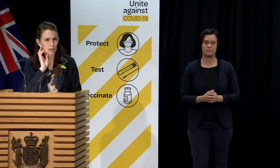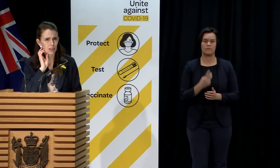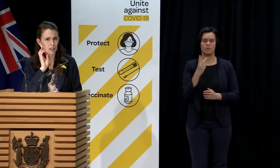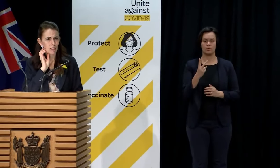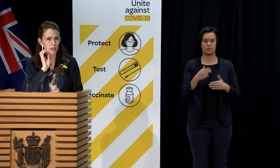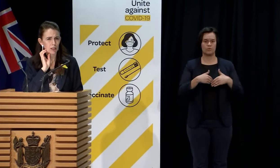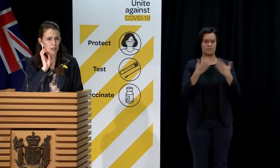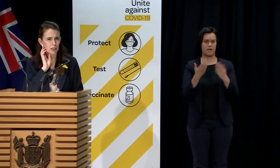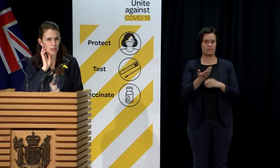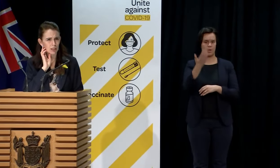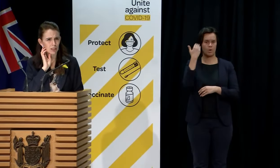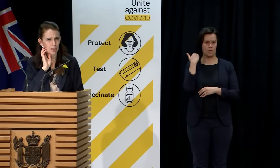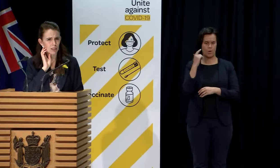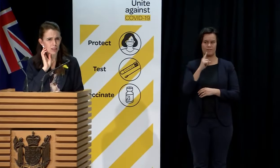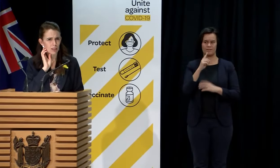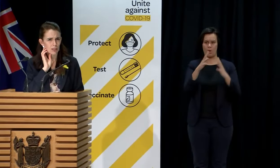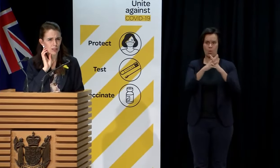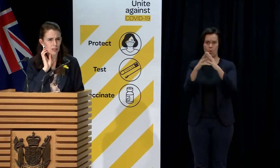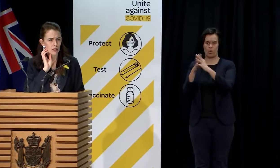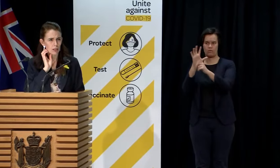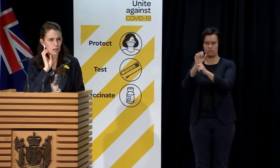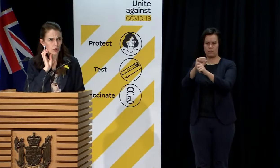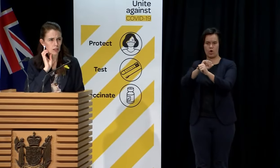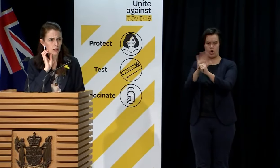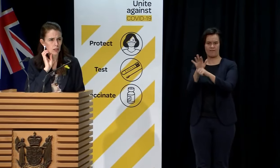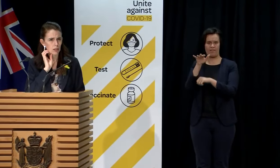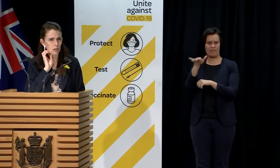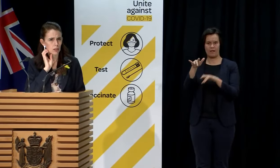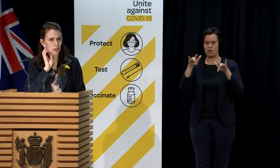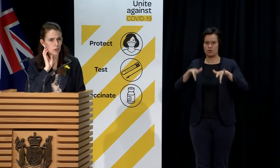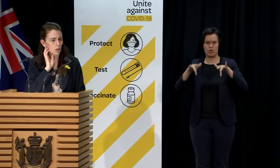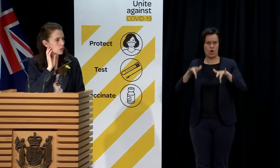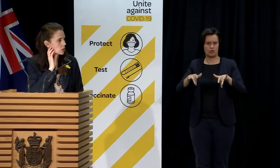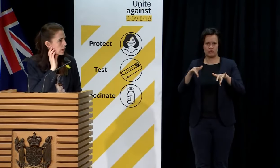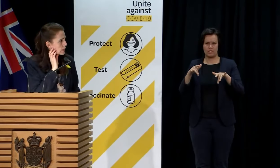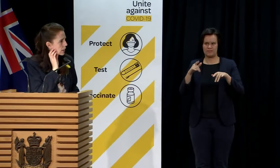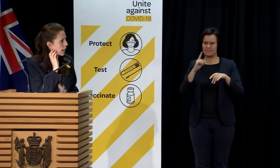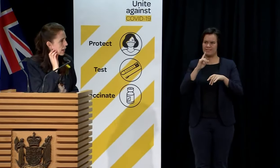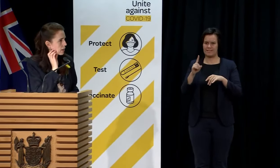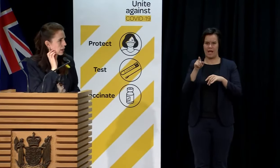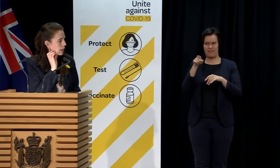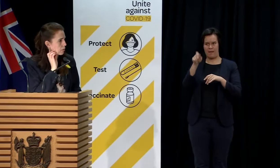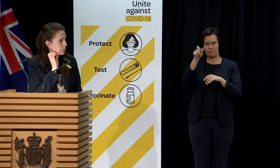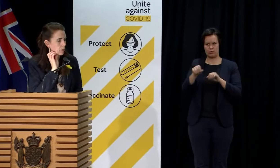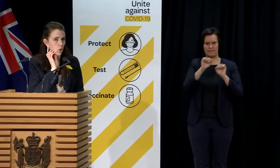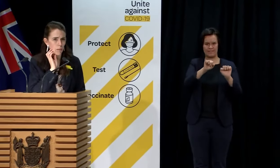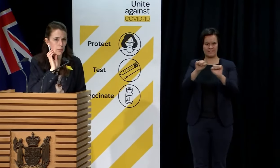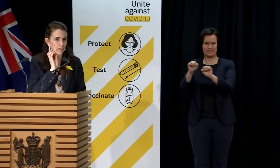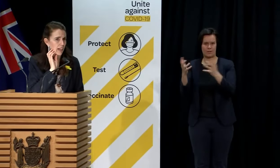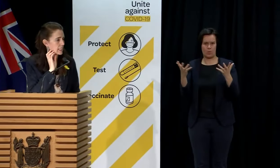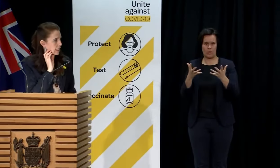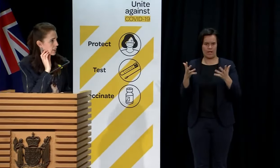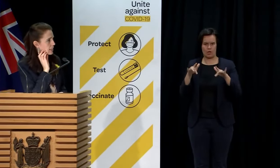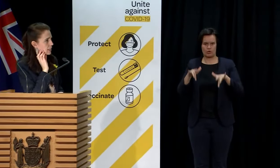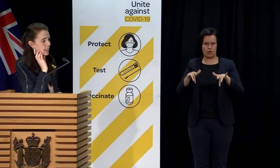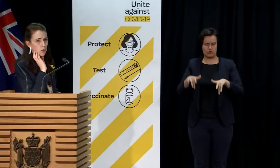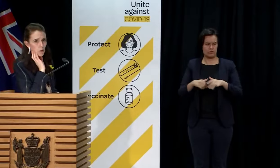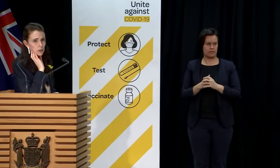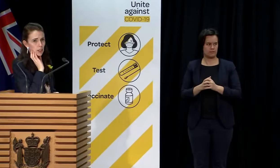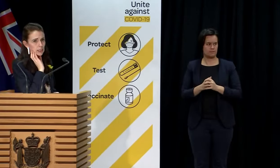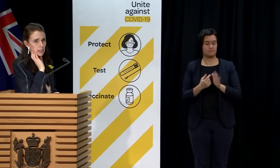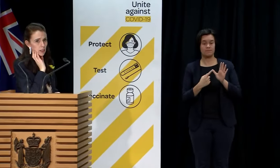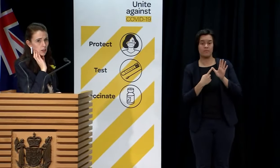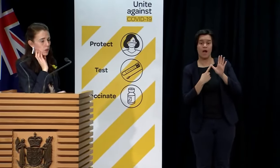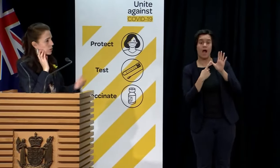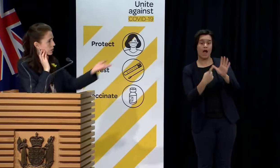in terms of getting people tested and giving them peace of mind they haven't been at those locations? So those sites are not public facing, as I understand, they're